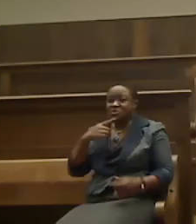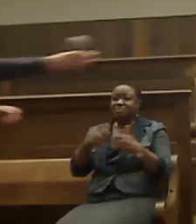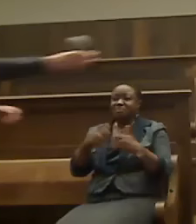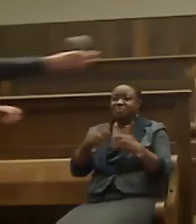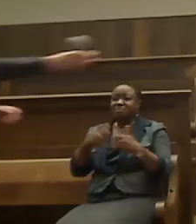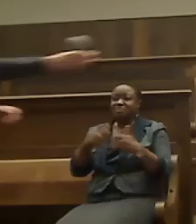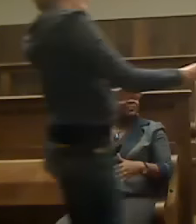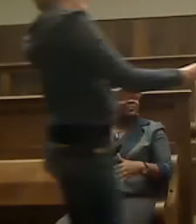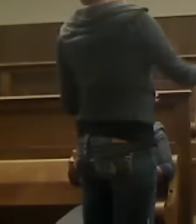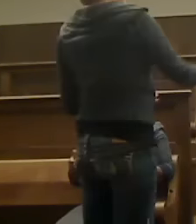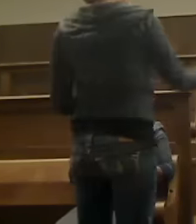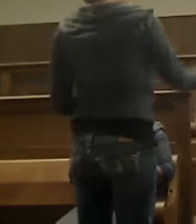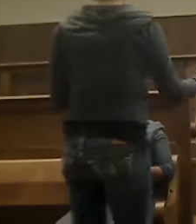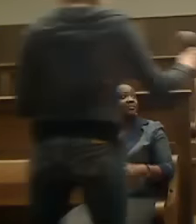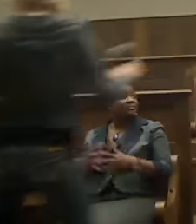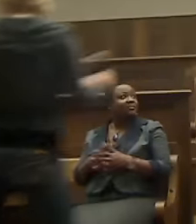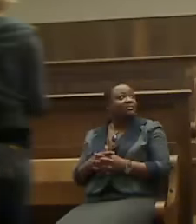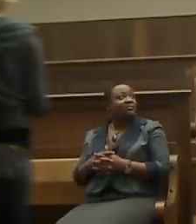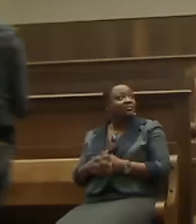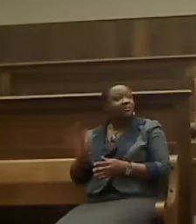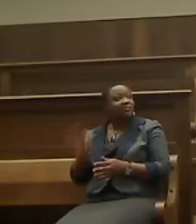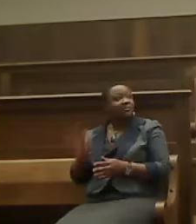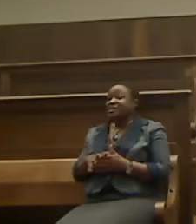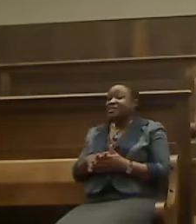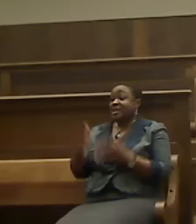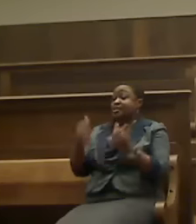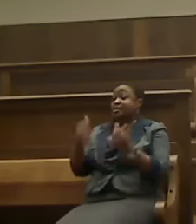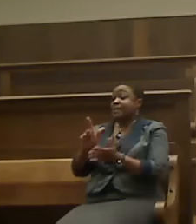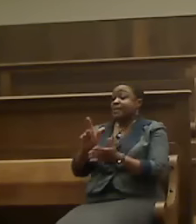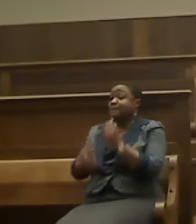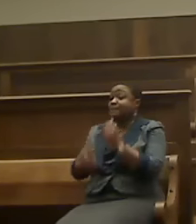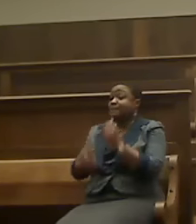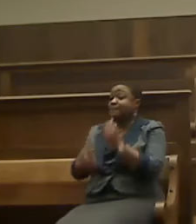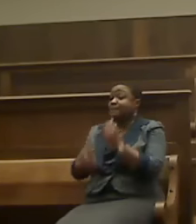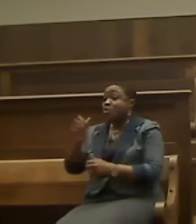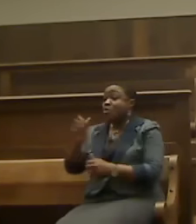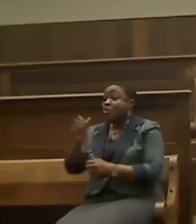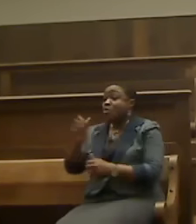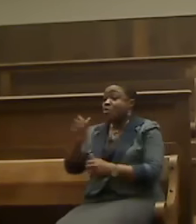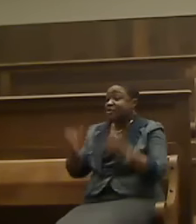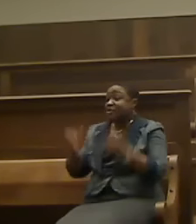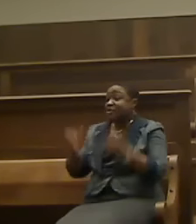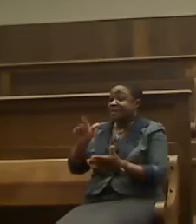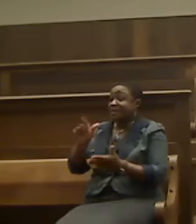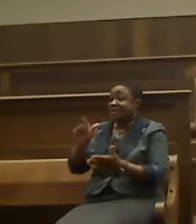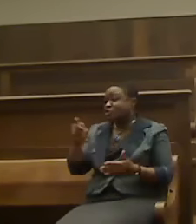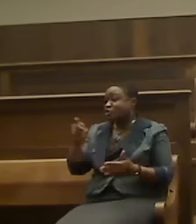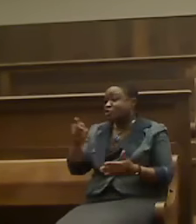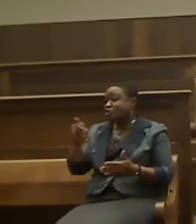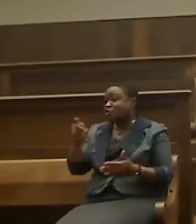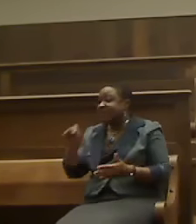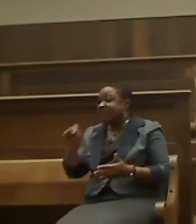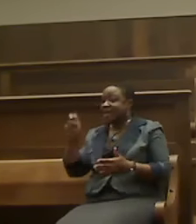Okay, let's try it. There we go. It's banned in most dairies now because of an education program and because of a tipping